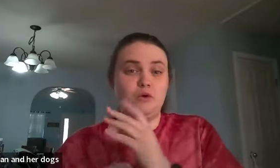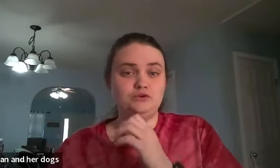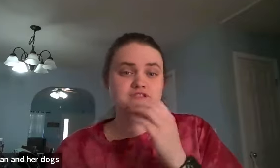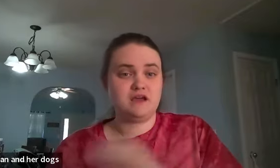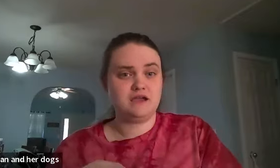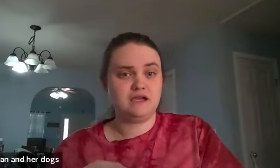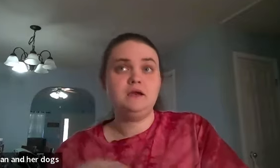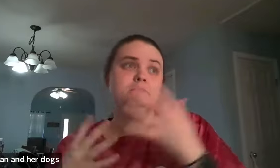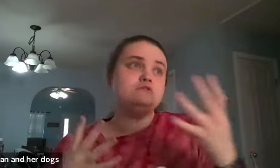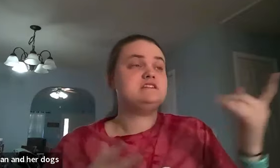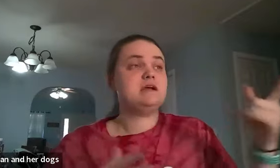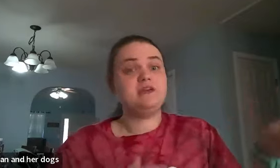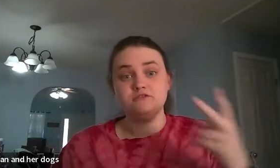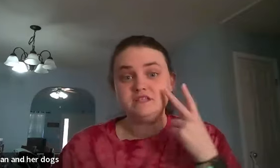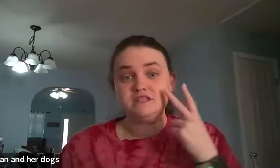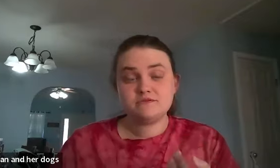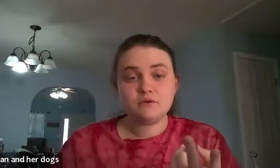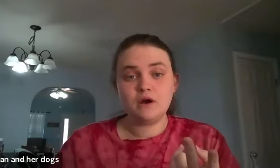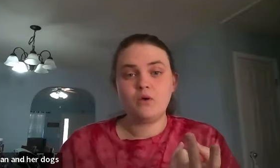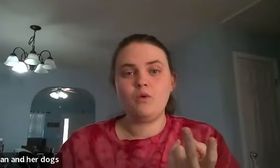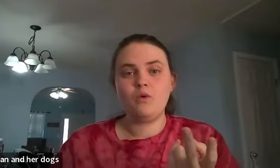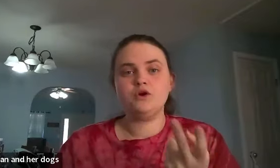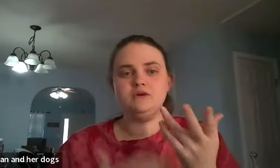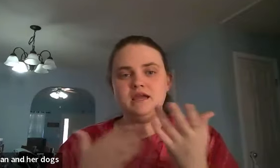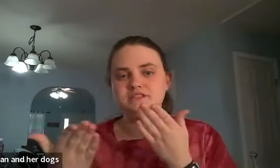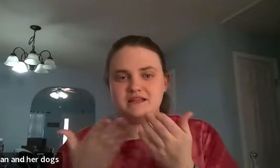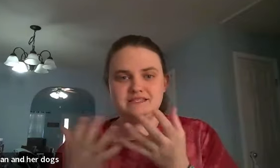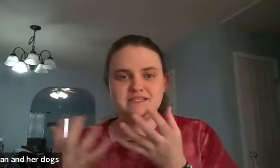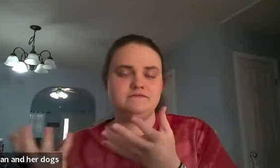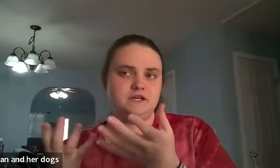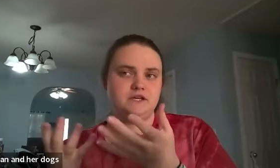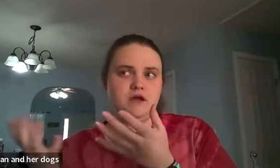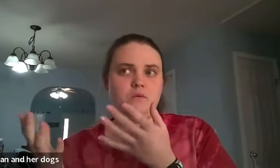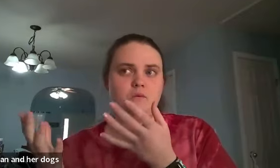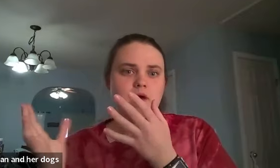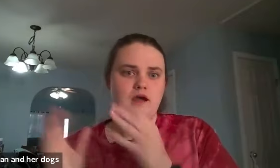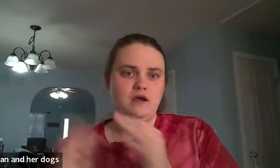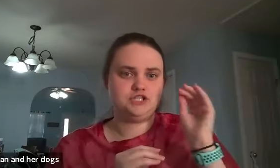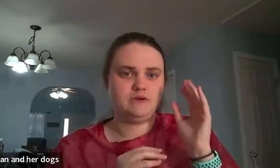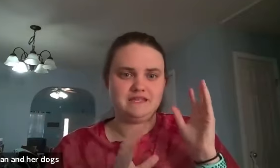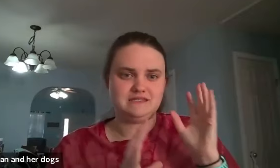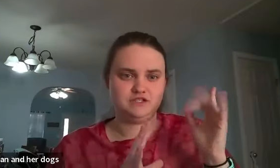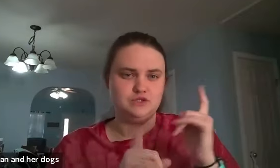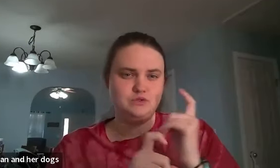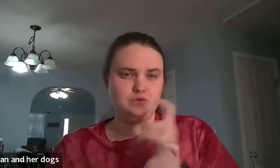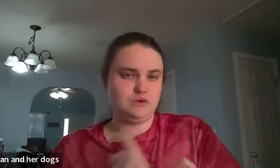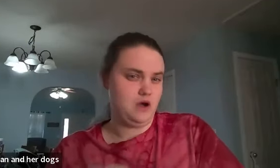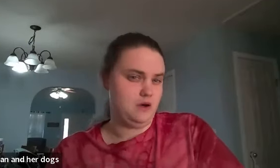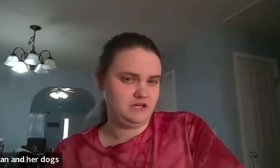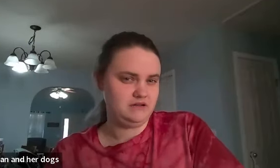older sign, most of the time they've either seen it before or you are able to at least kind of figure out how to show it. That's not too complicated, if